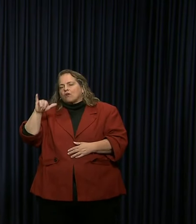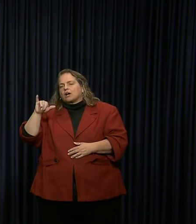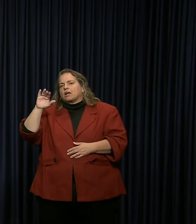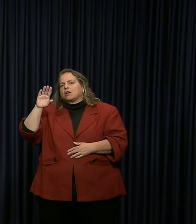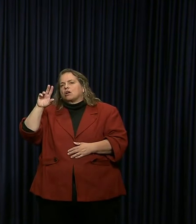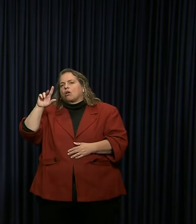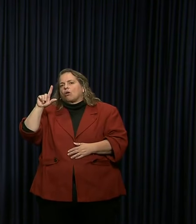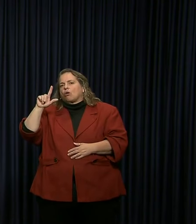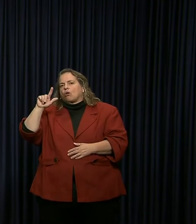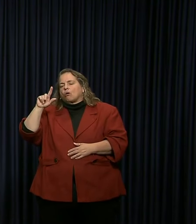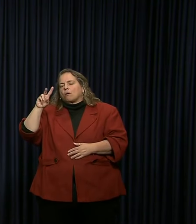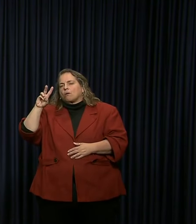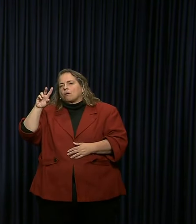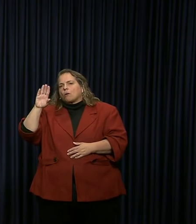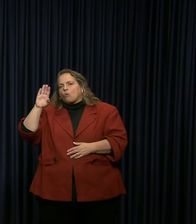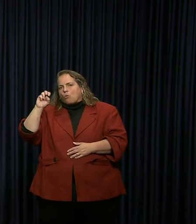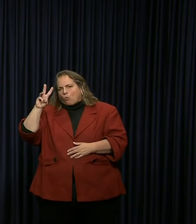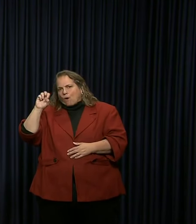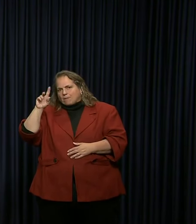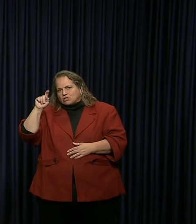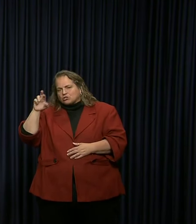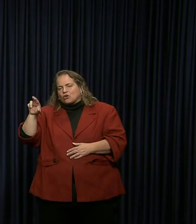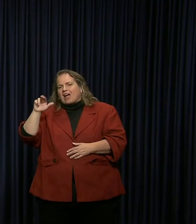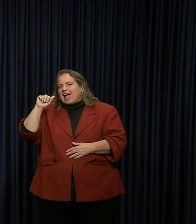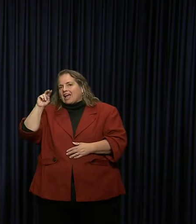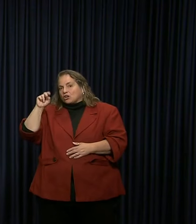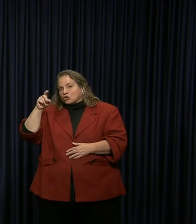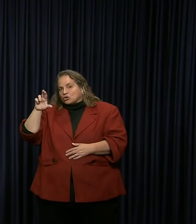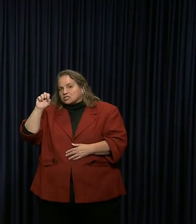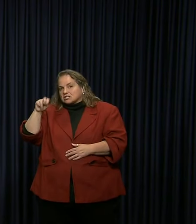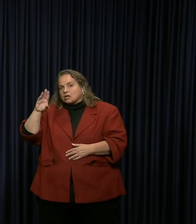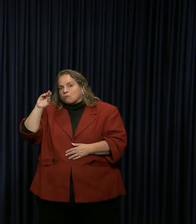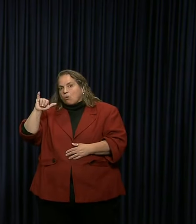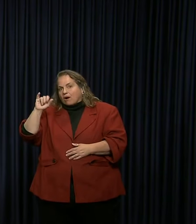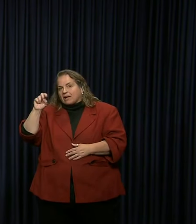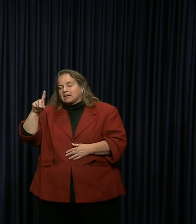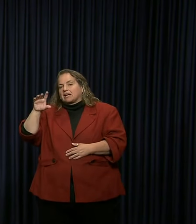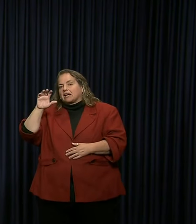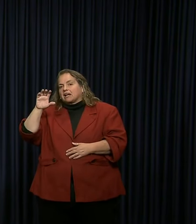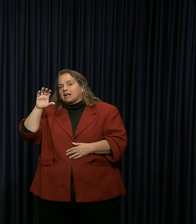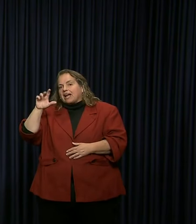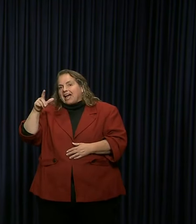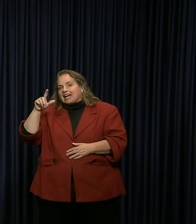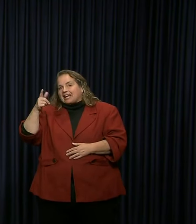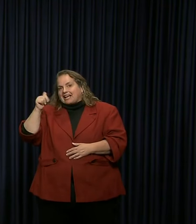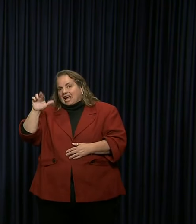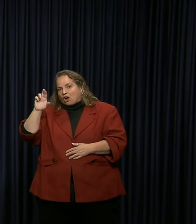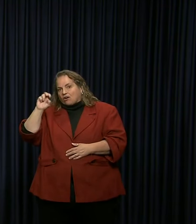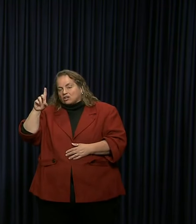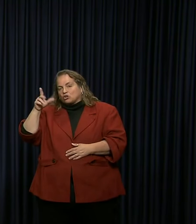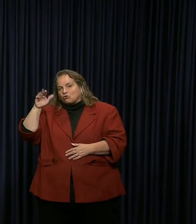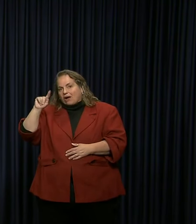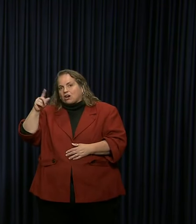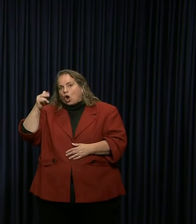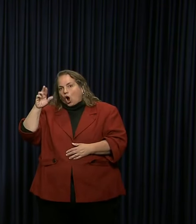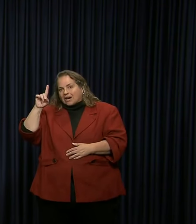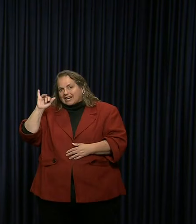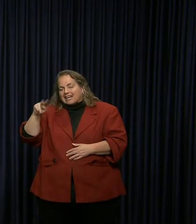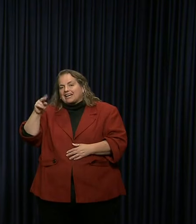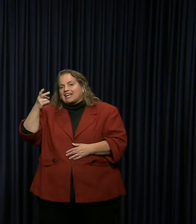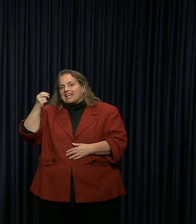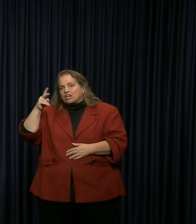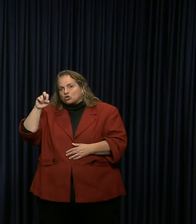Webster. And then 1 in Anderson, Barron, Boyd, Caldwell, Casey, Edmondson, Garrett, Grant, Hardin, Henderson, Jessamine,